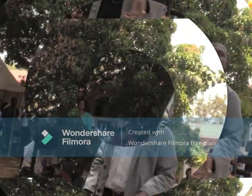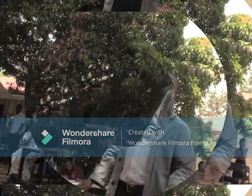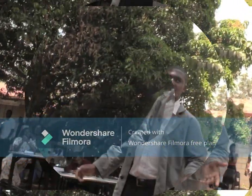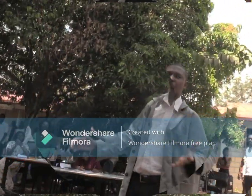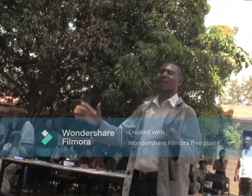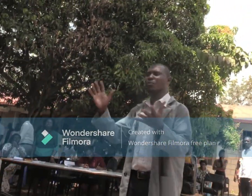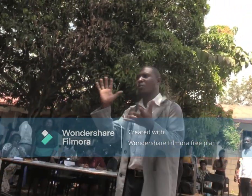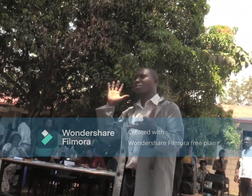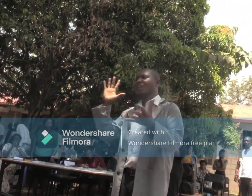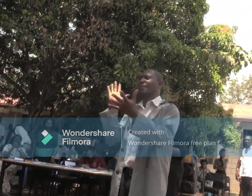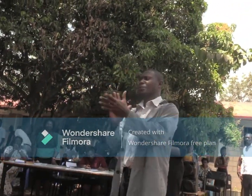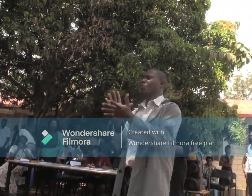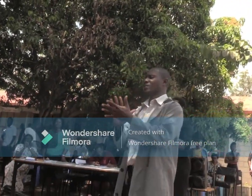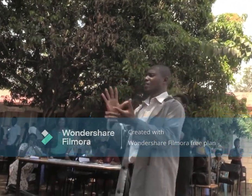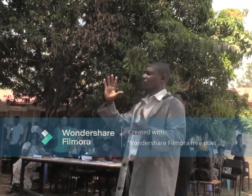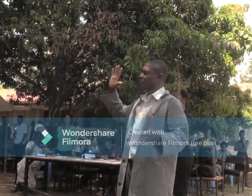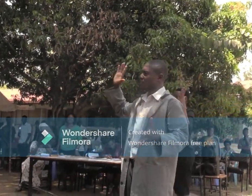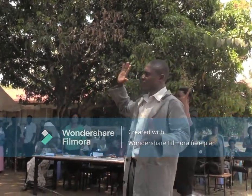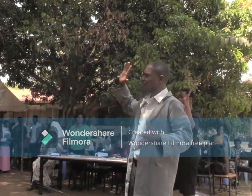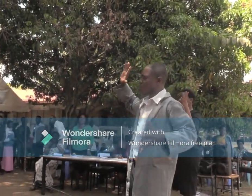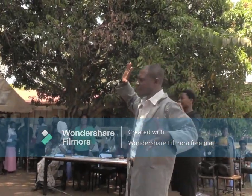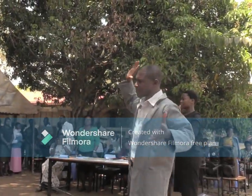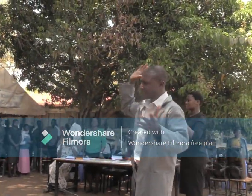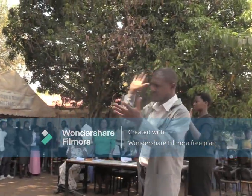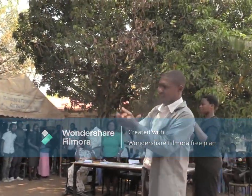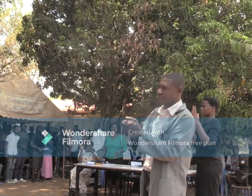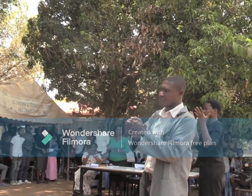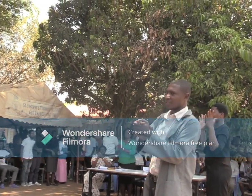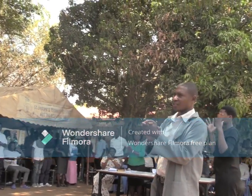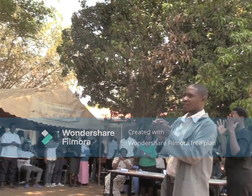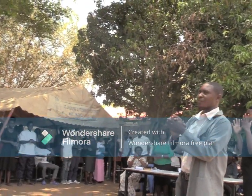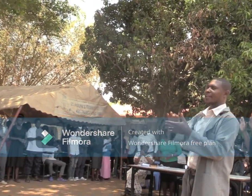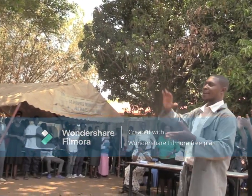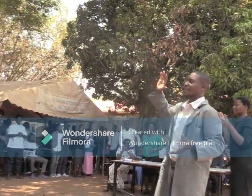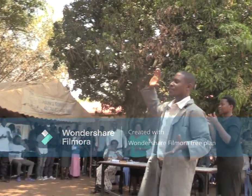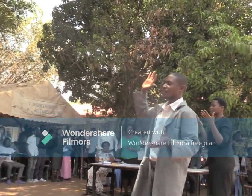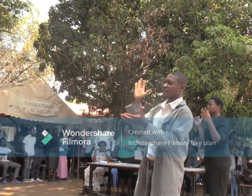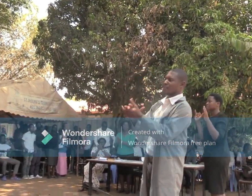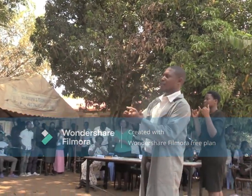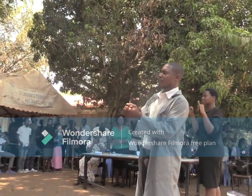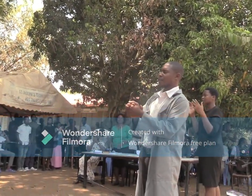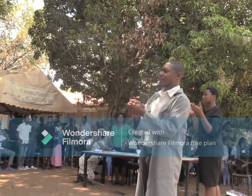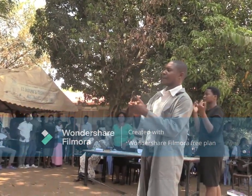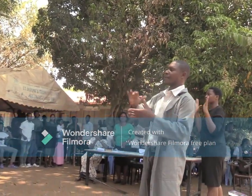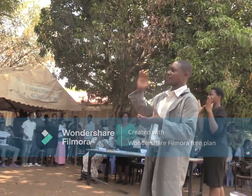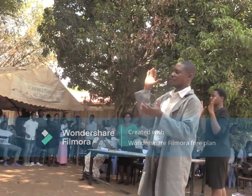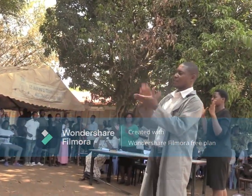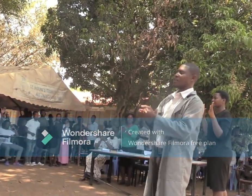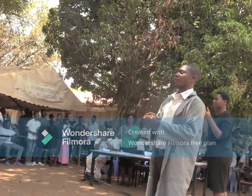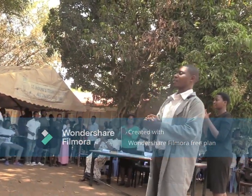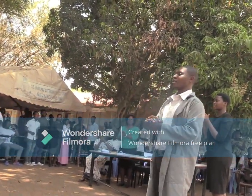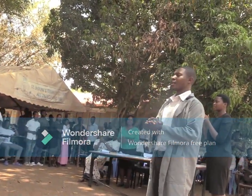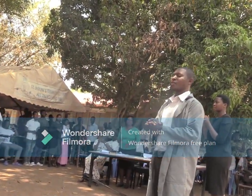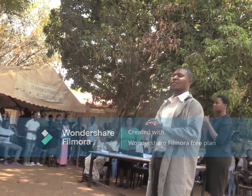we have visited for such kind of awareness. These charts include KSL